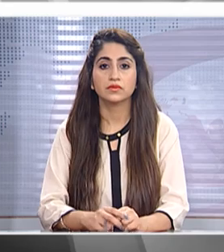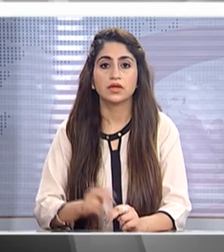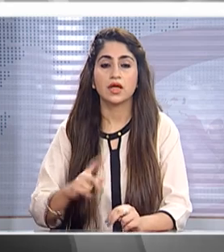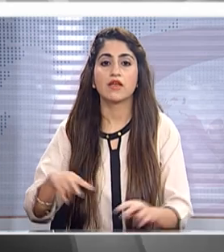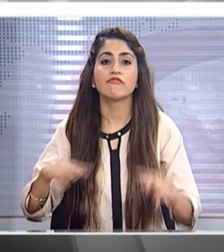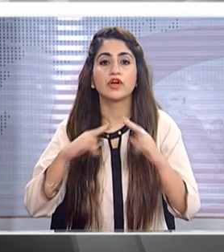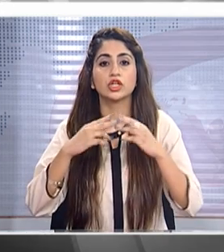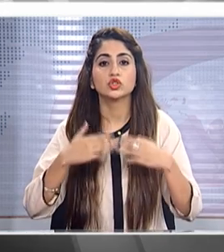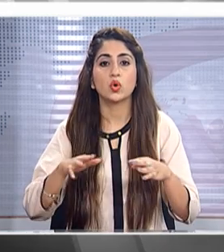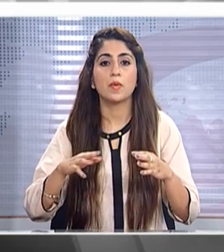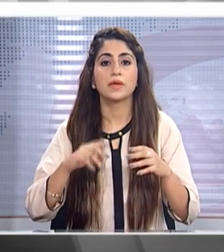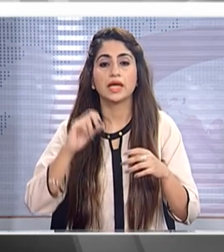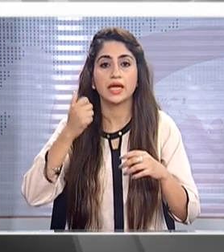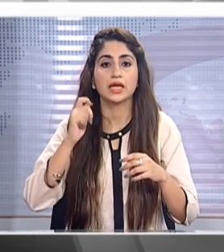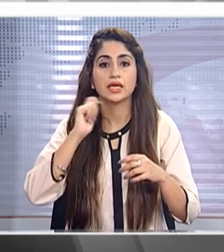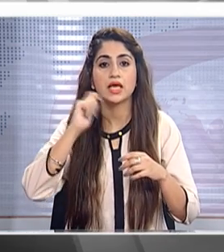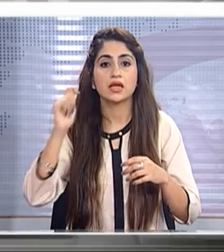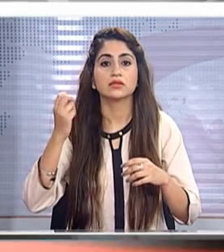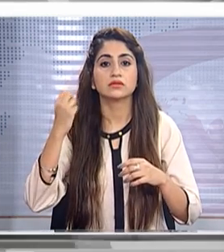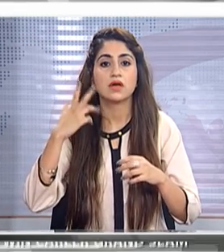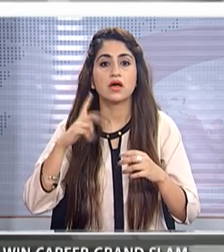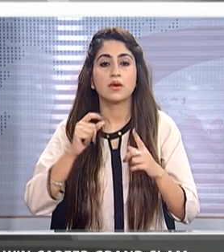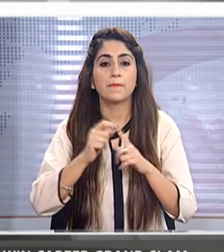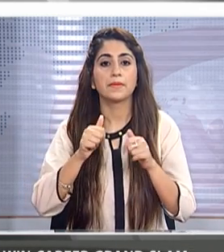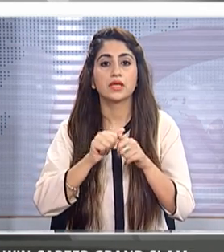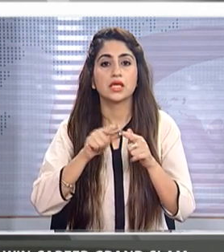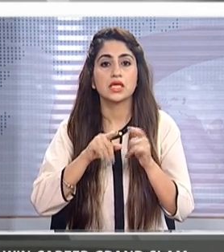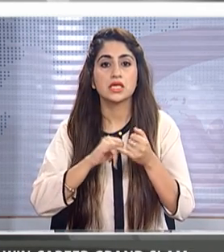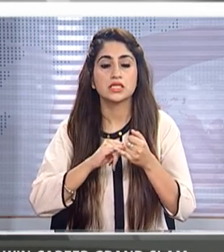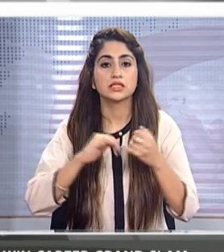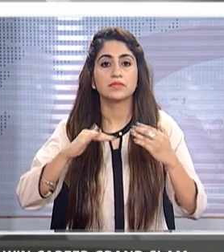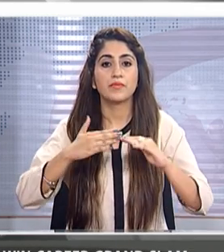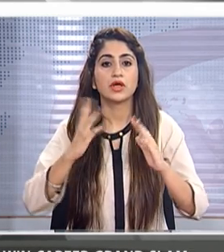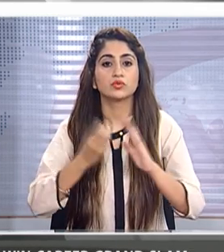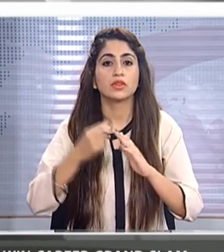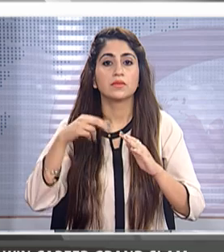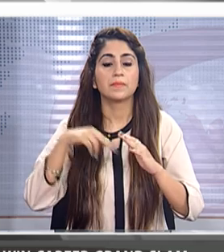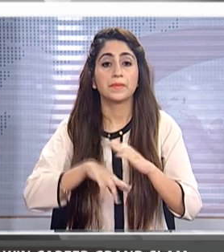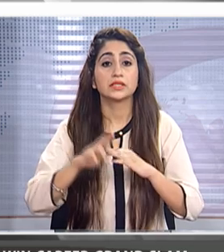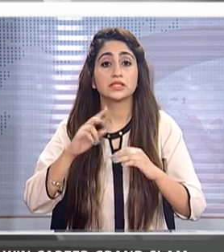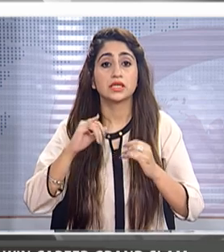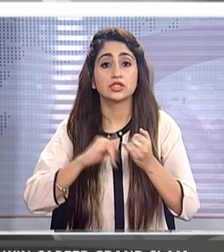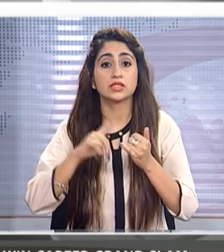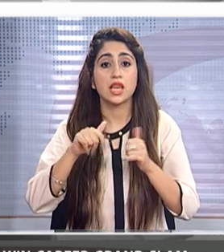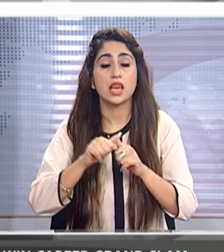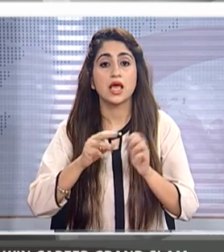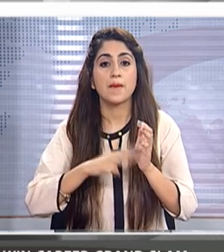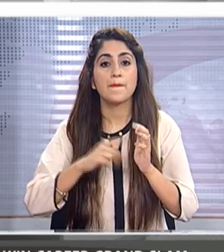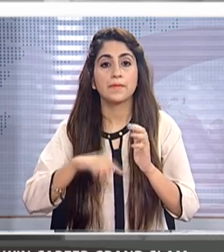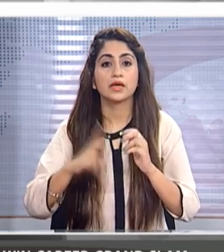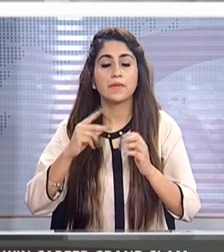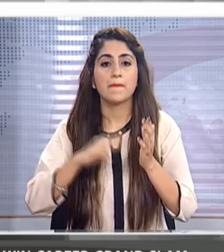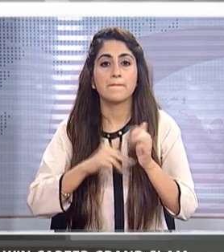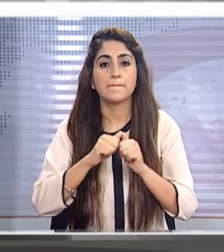And in the French Open, veteran Indian tennis star Leander Paes completed his career Grand Slam in mixed doubles as